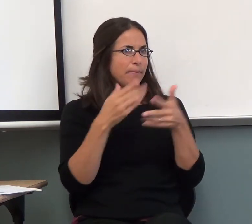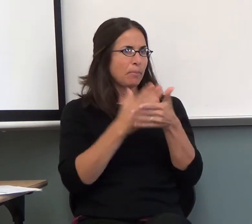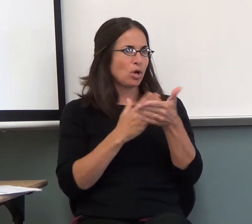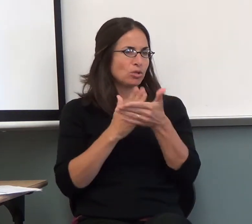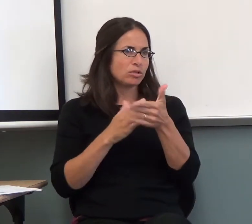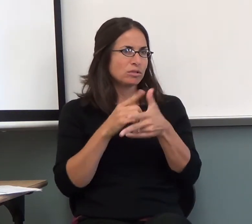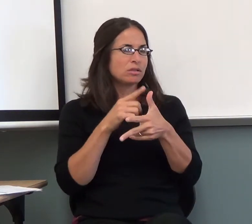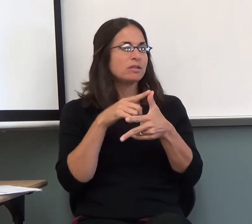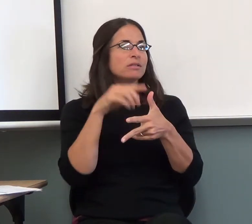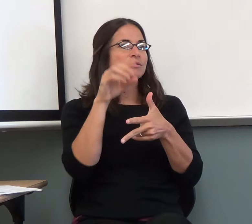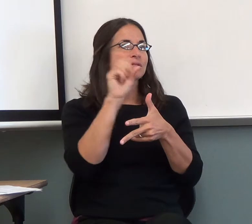one verb,